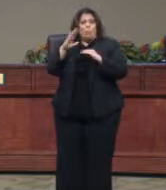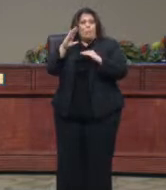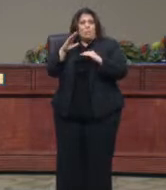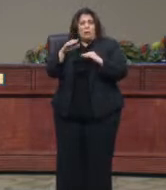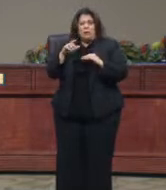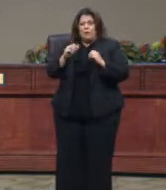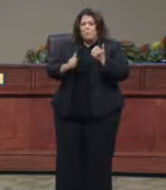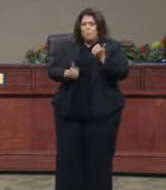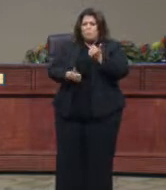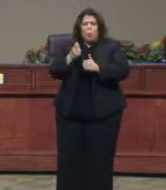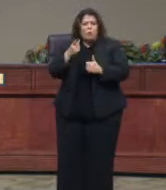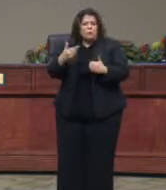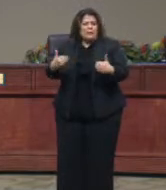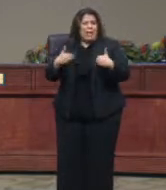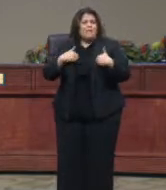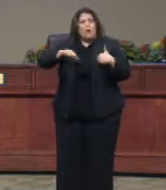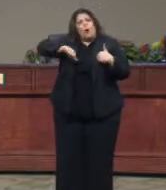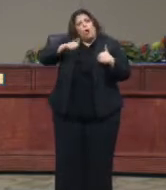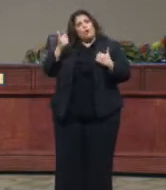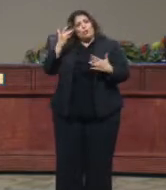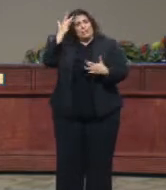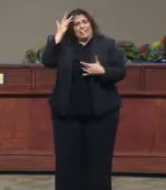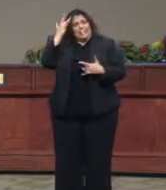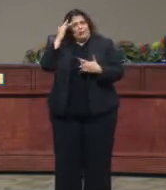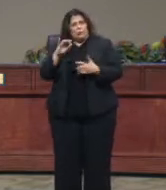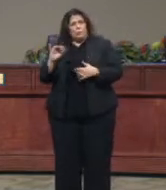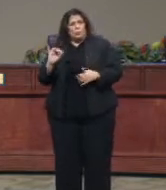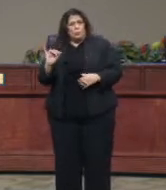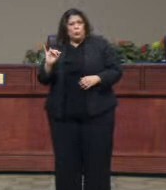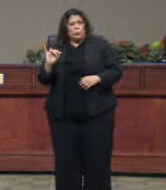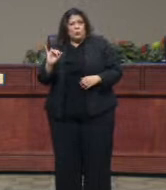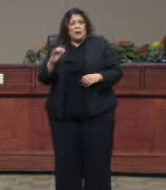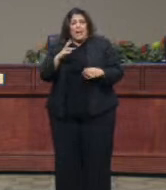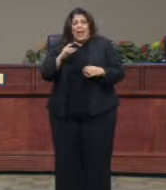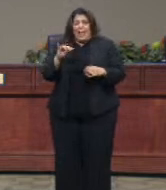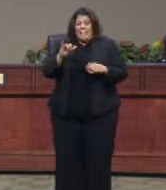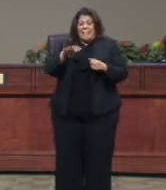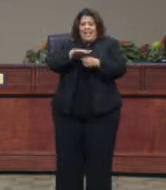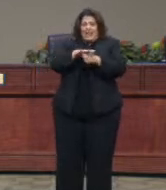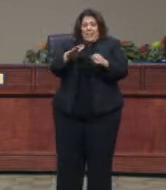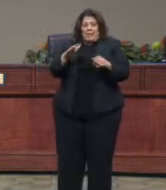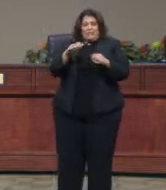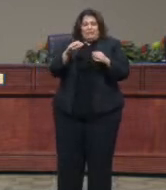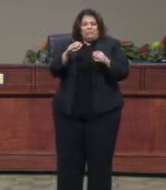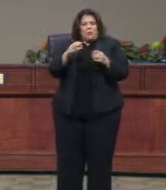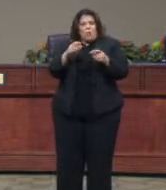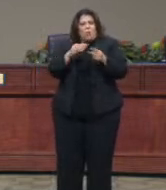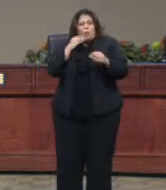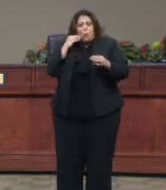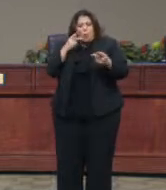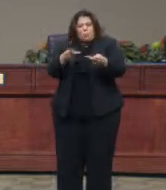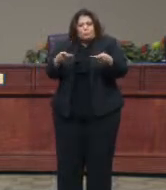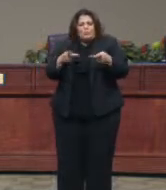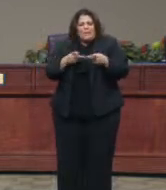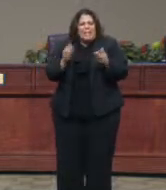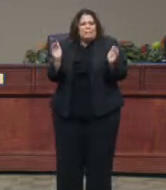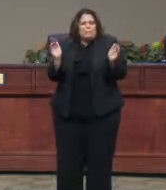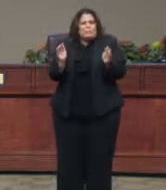pre-existing conditions, and they are, in a space that is not that large. Next.